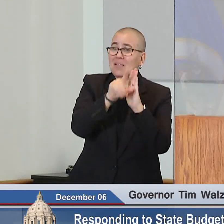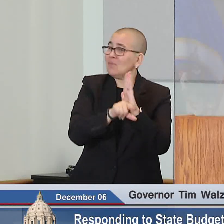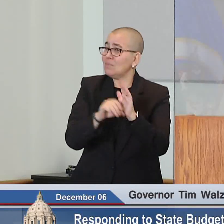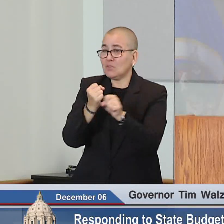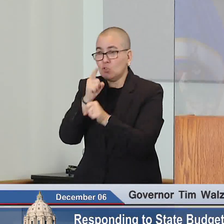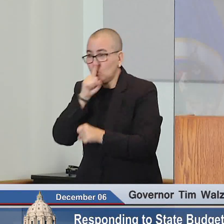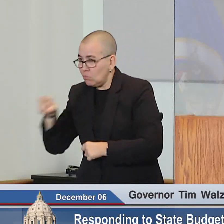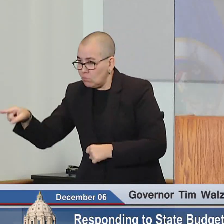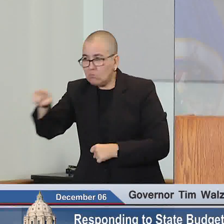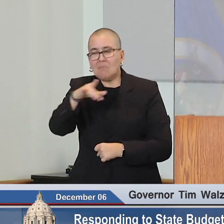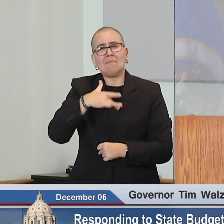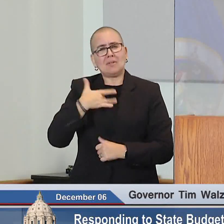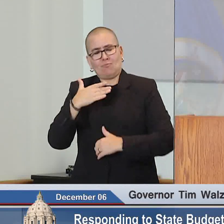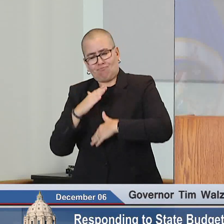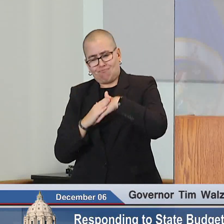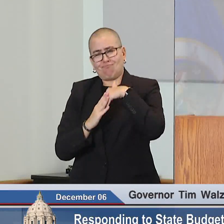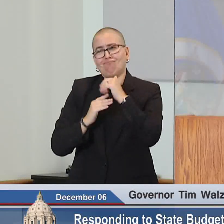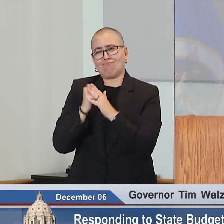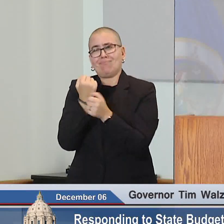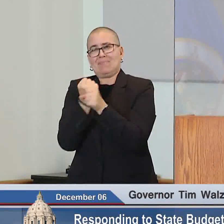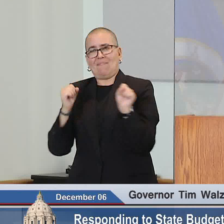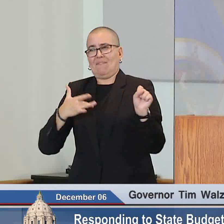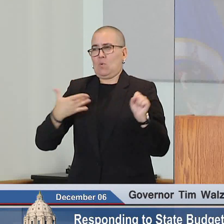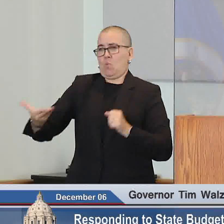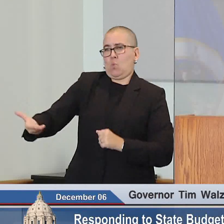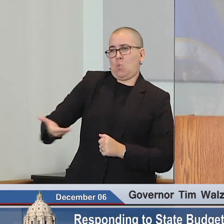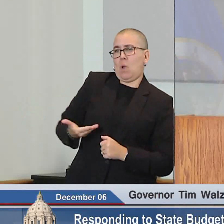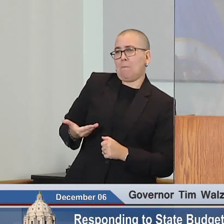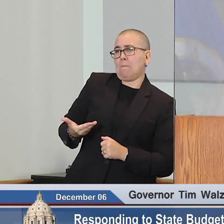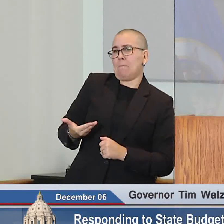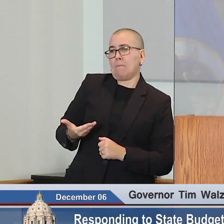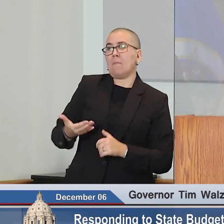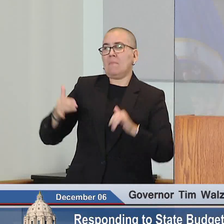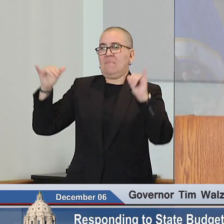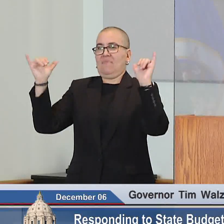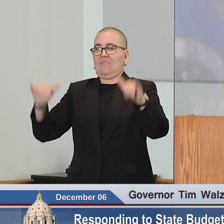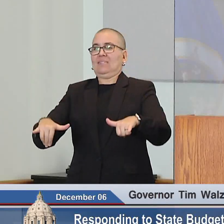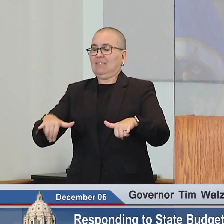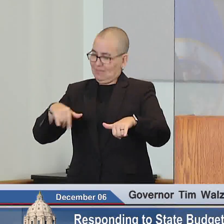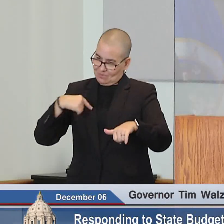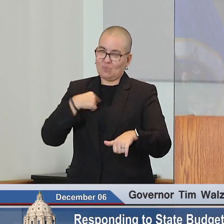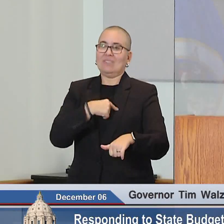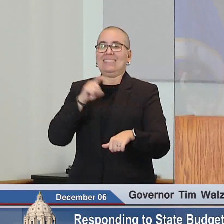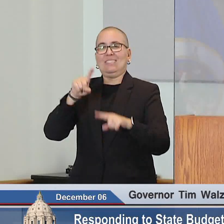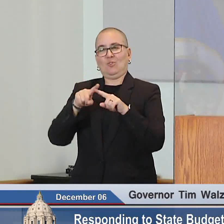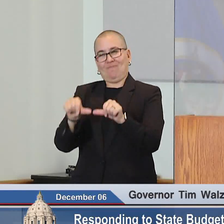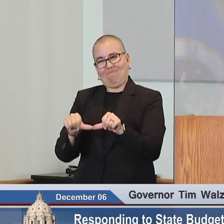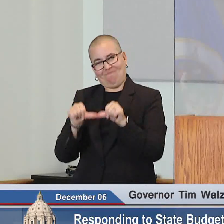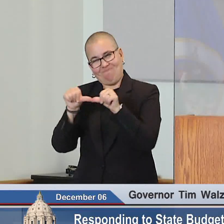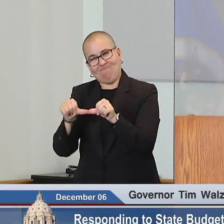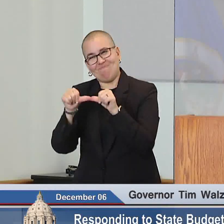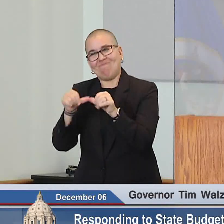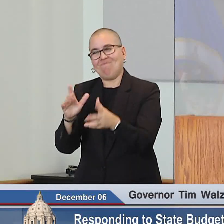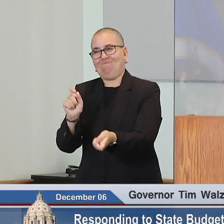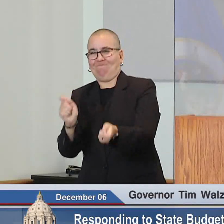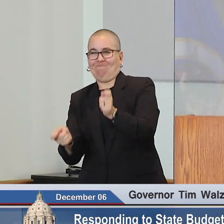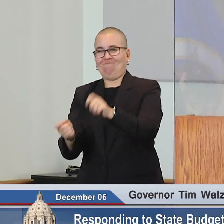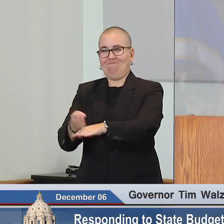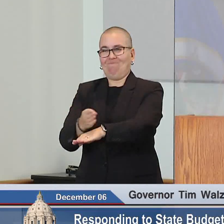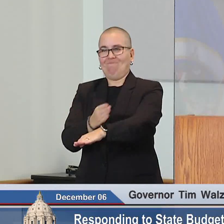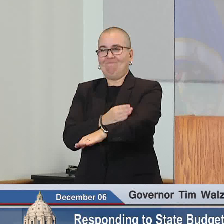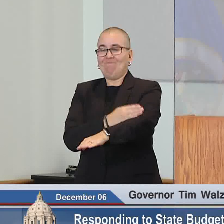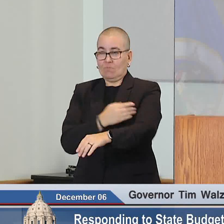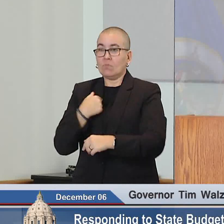and that's something that we've always done pretty well. We need to continue to do so. And, again, we're not talking, I see these other states advertise